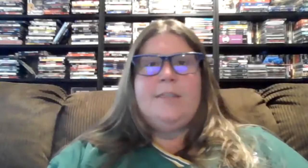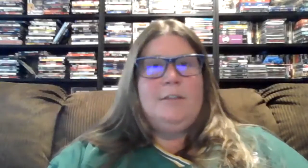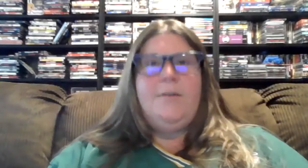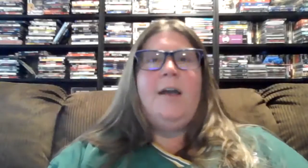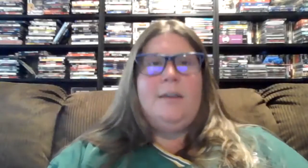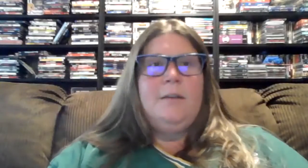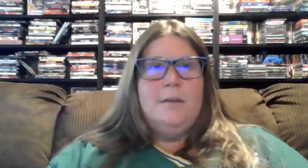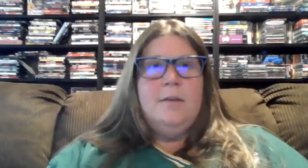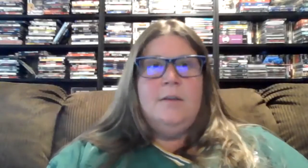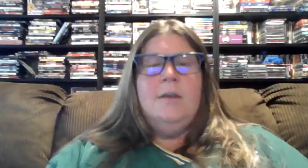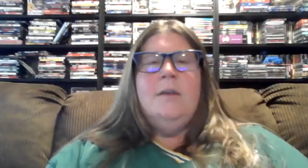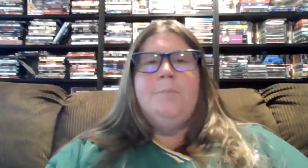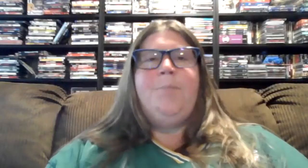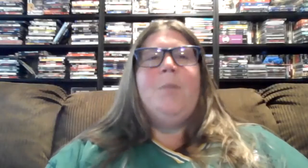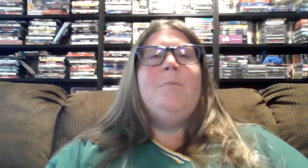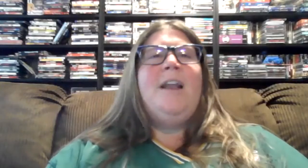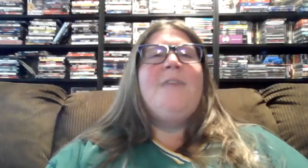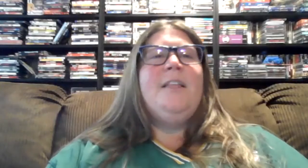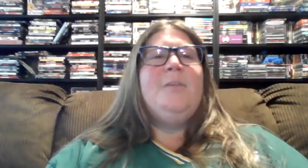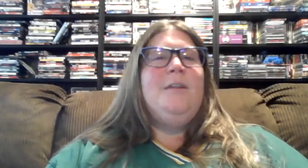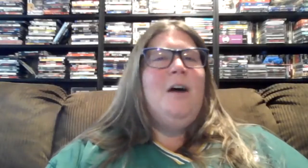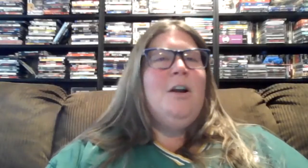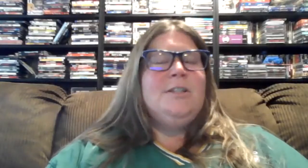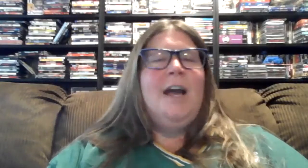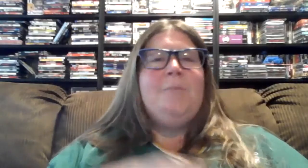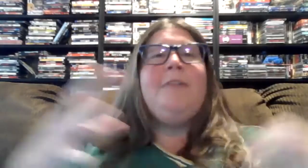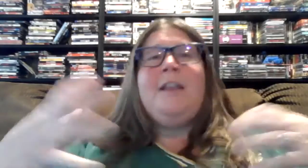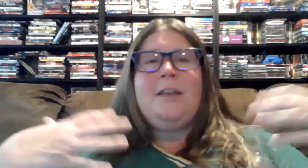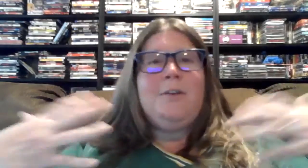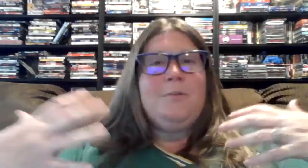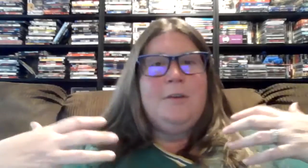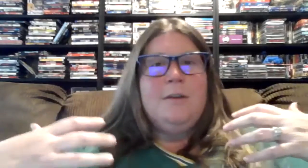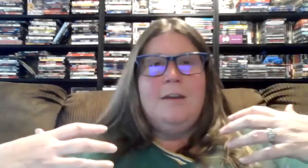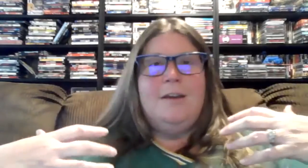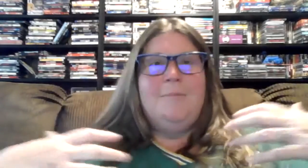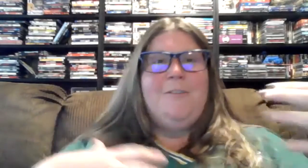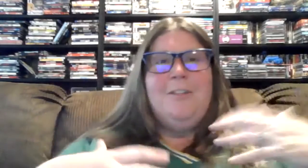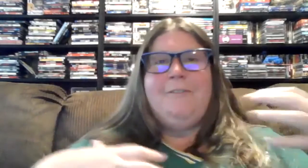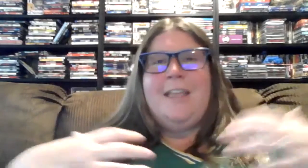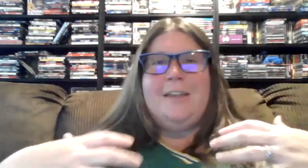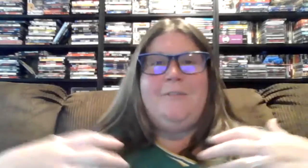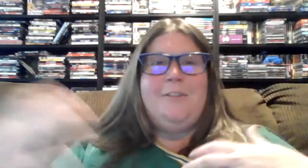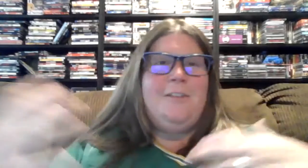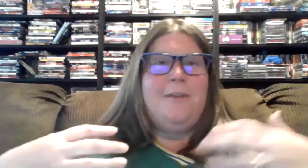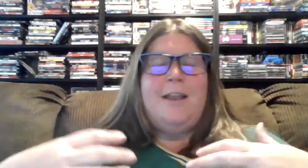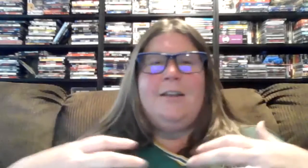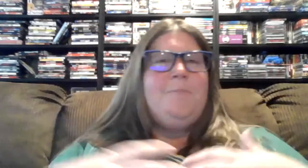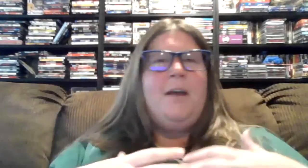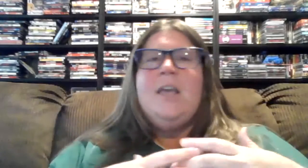that's fine. Someone might have a little bit of a harder time reading you if you're left-handed versus right-handed, but it